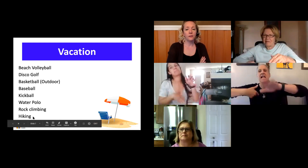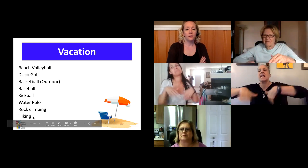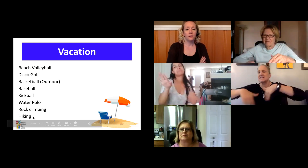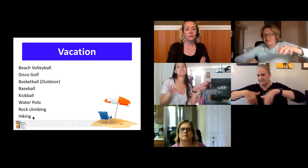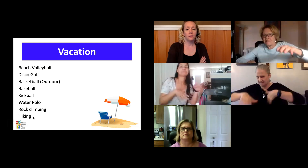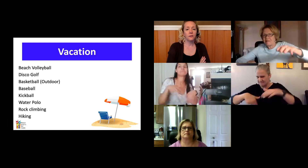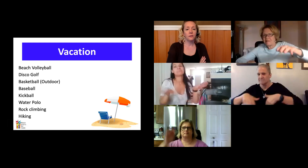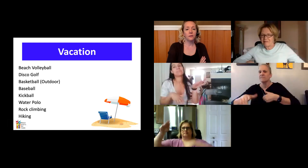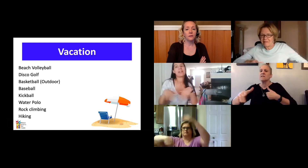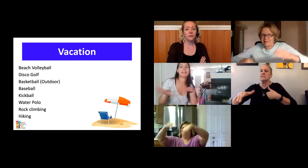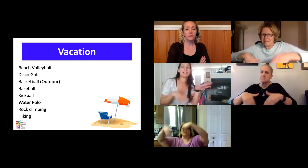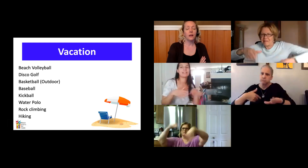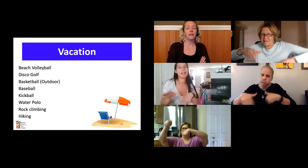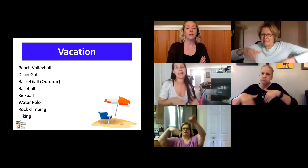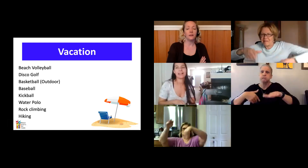hiking.